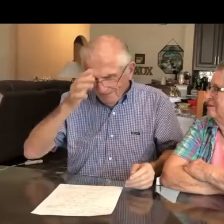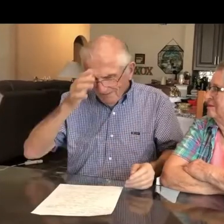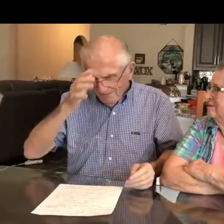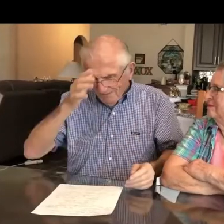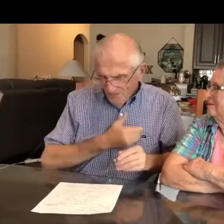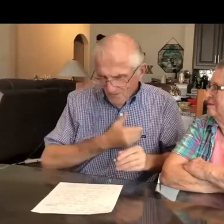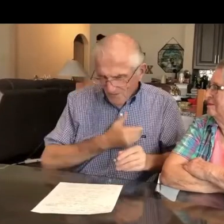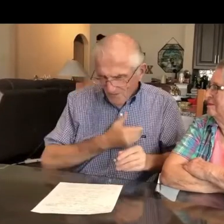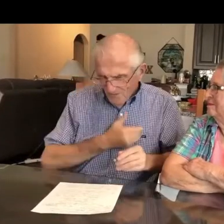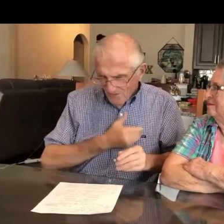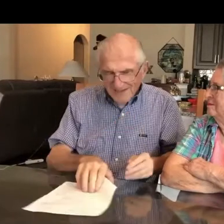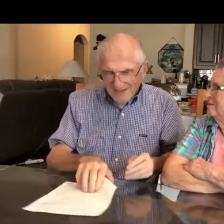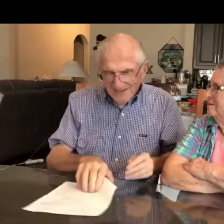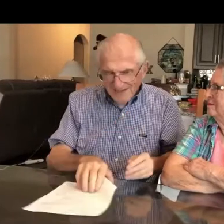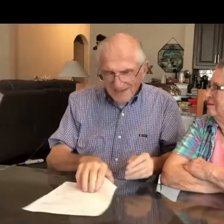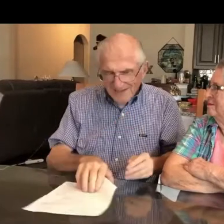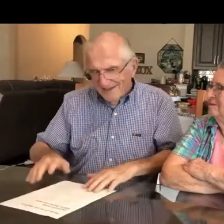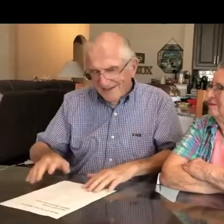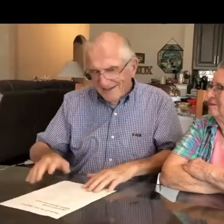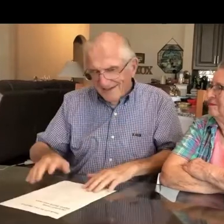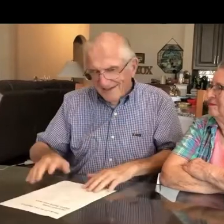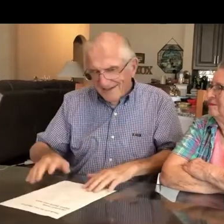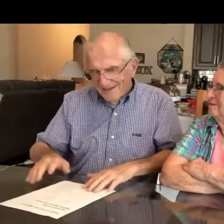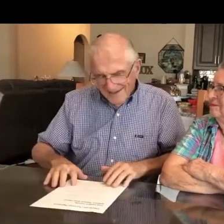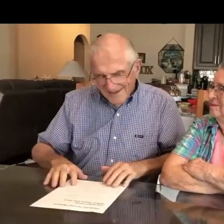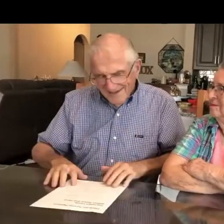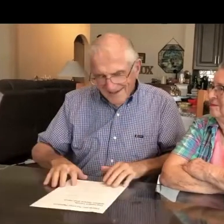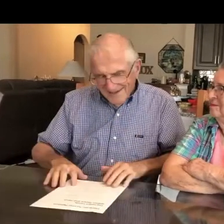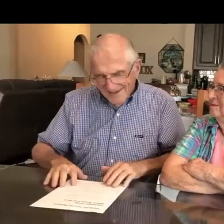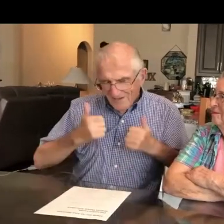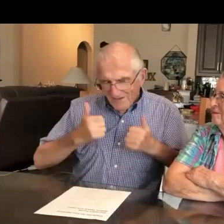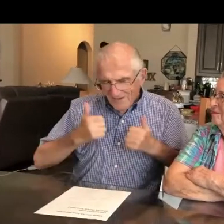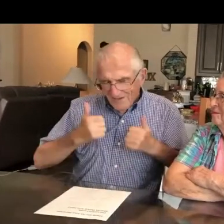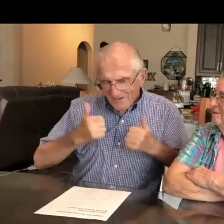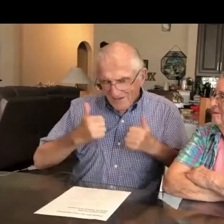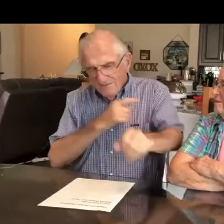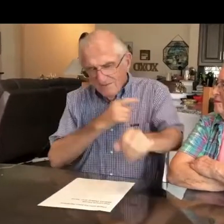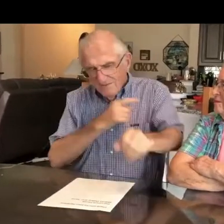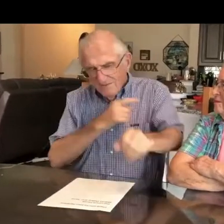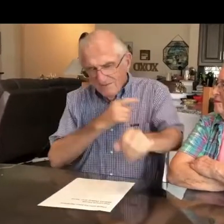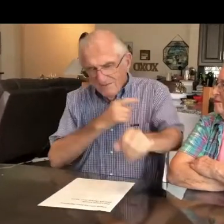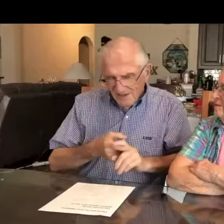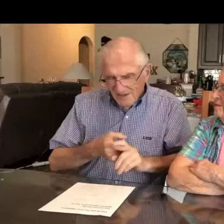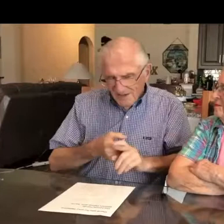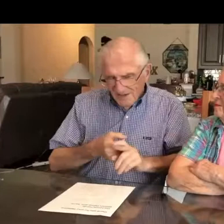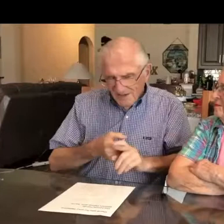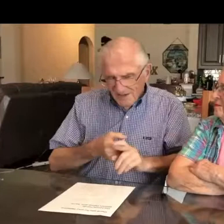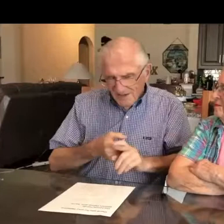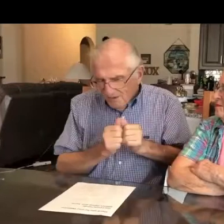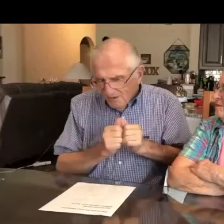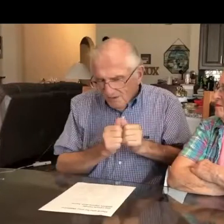the print office at school. And he was the best man at our wedding.